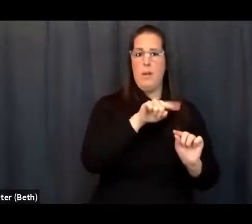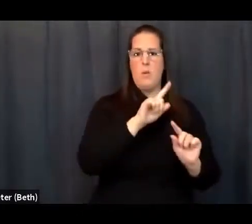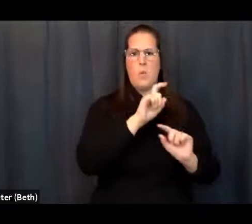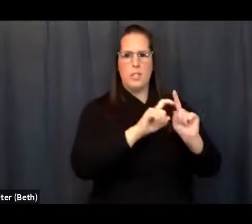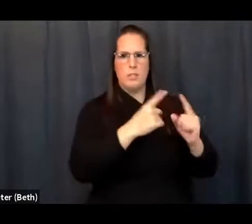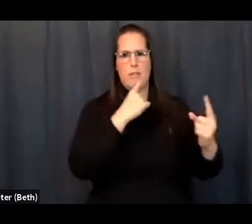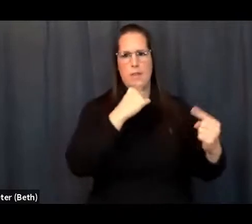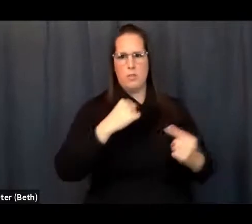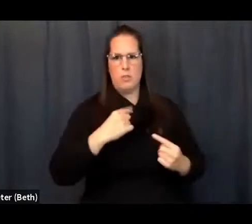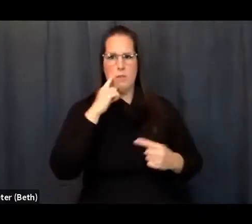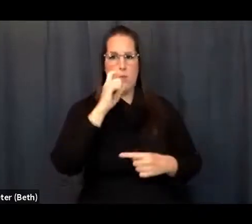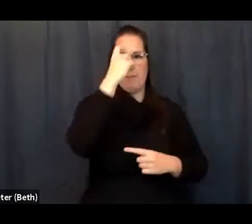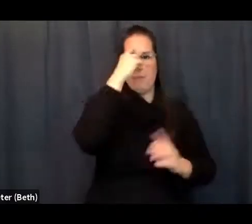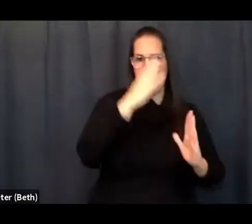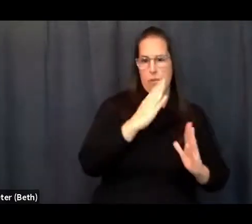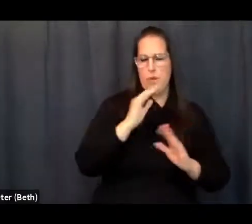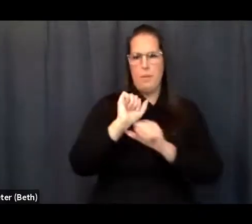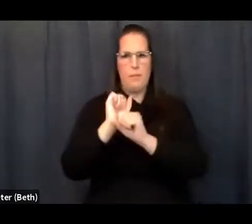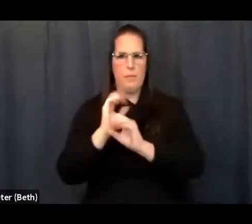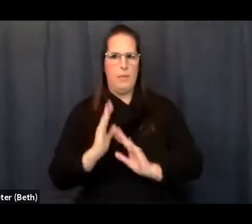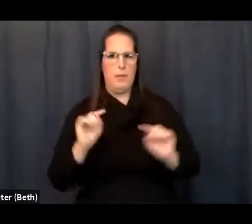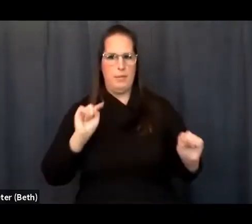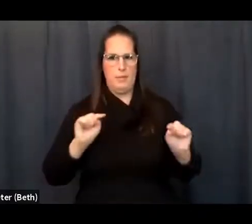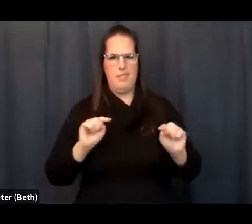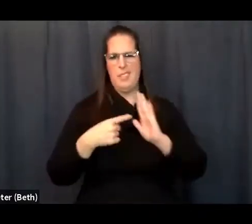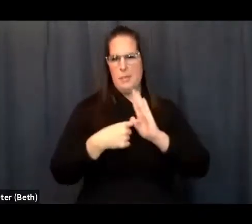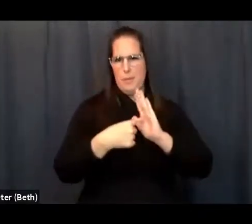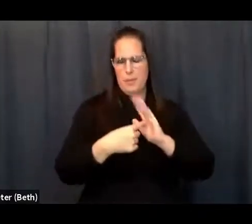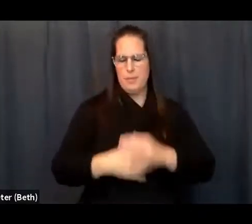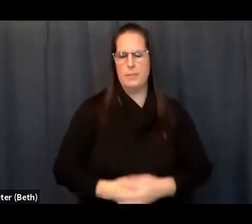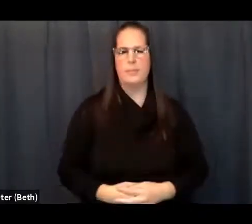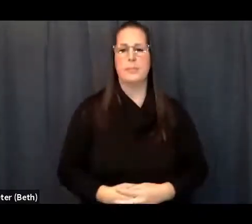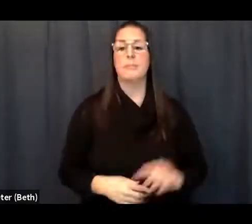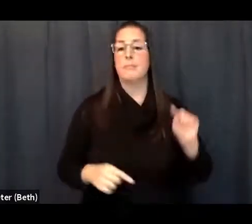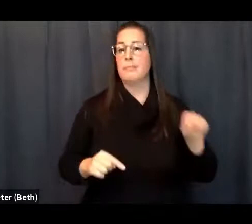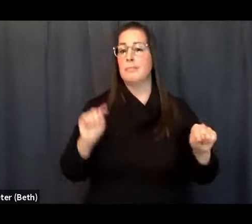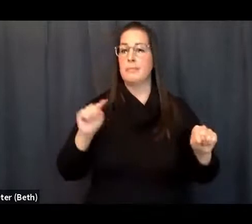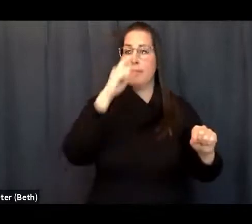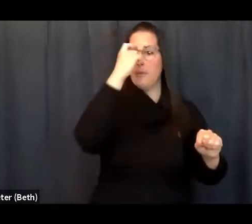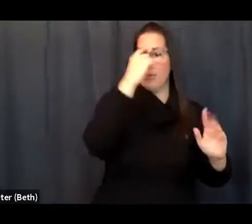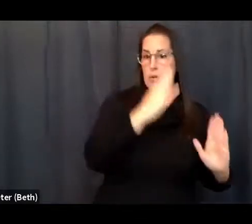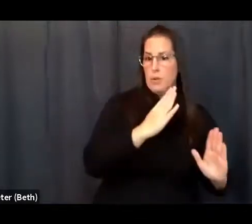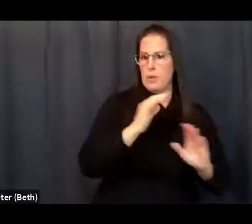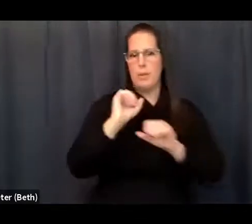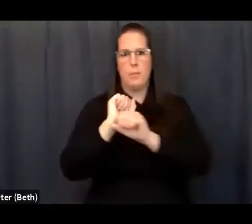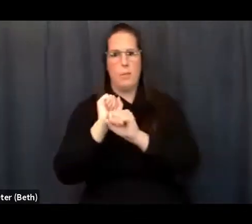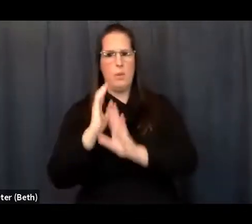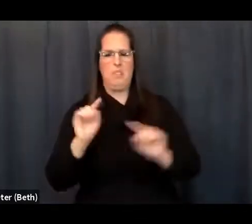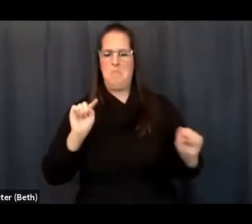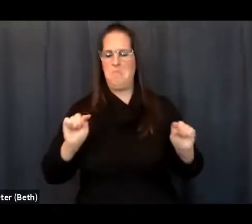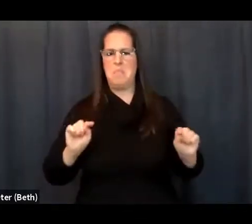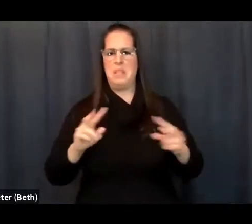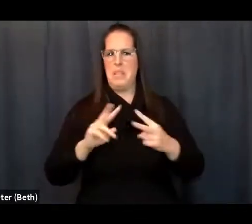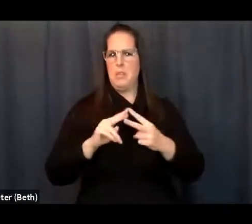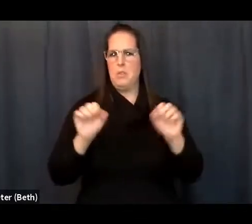and employer. It can be prompted by either the employee or the employer, whoever